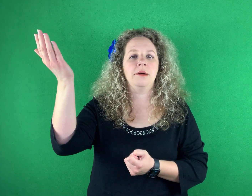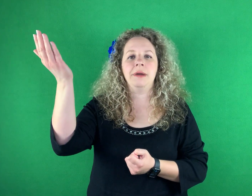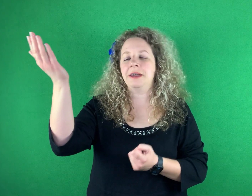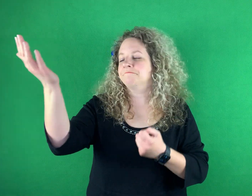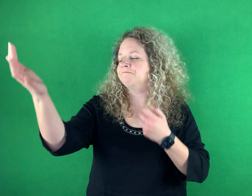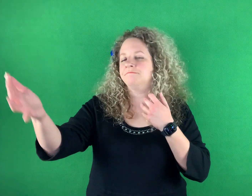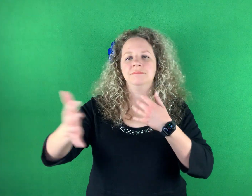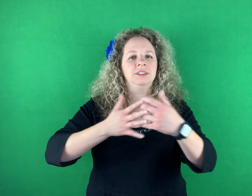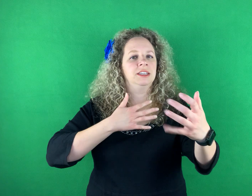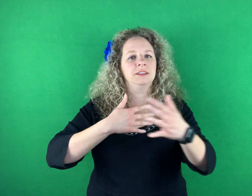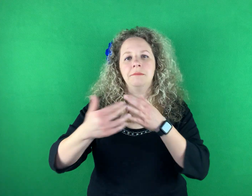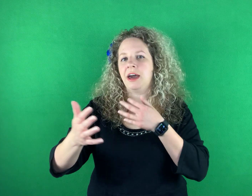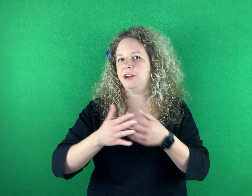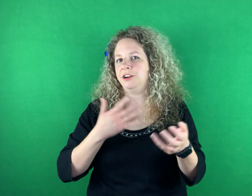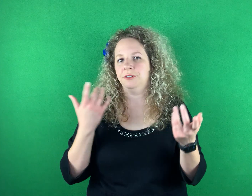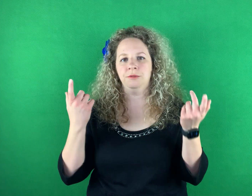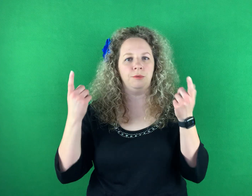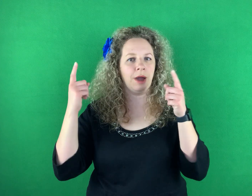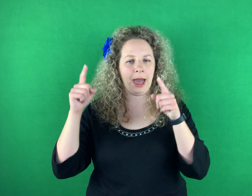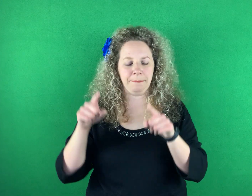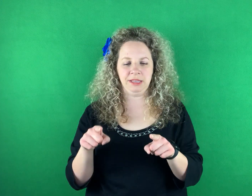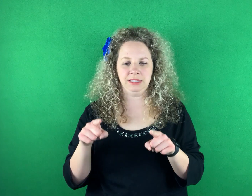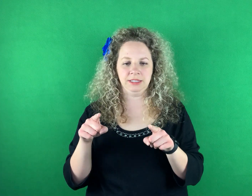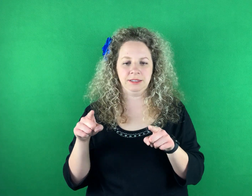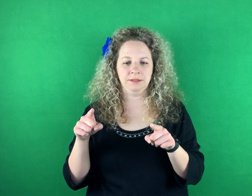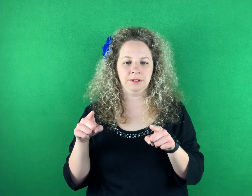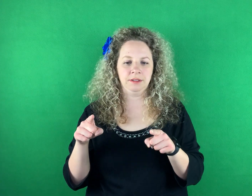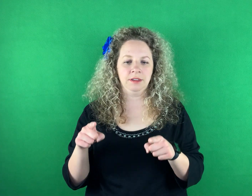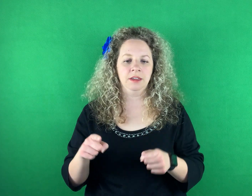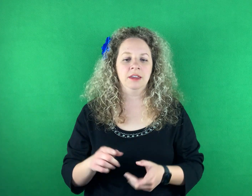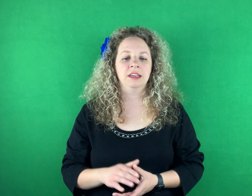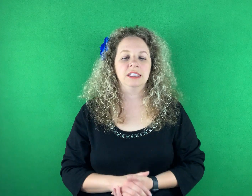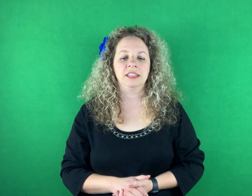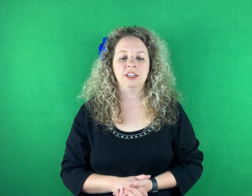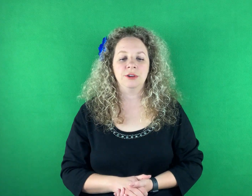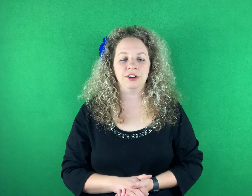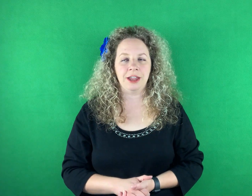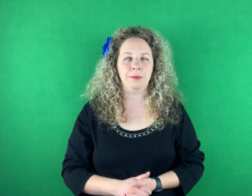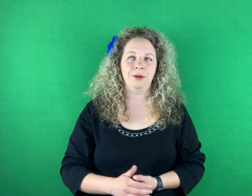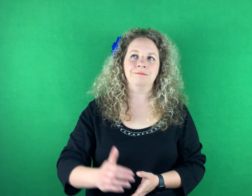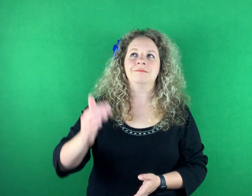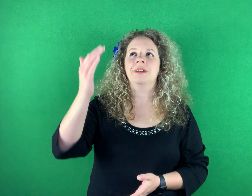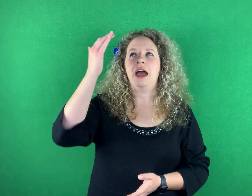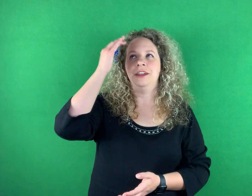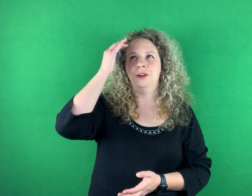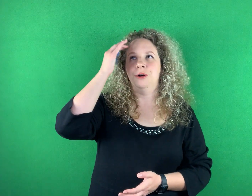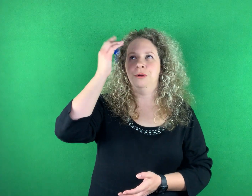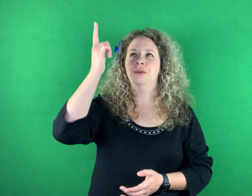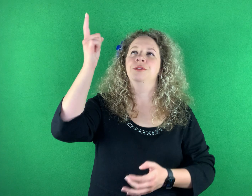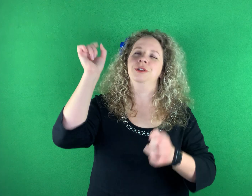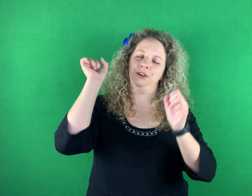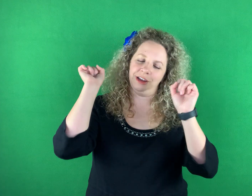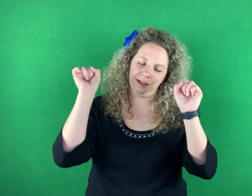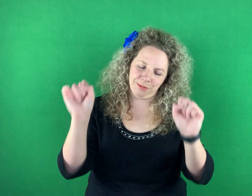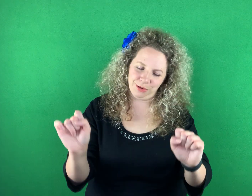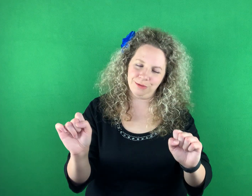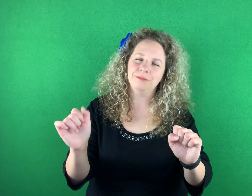may. Doesn't matter what happens. Because I know you're able. I know you're able.